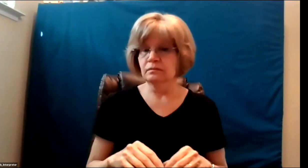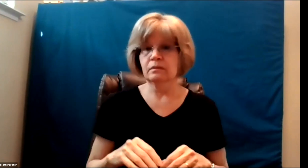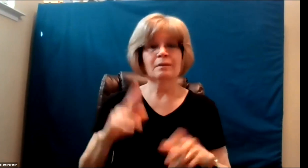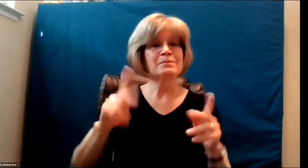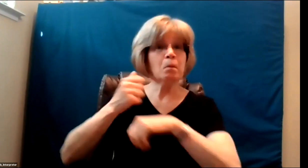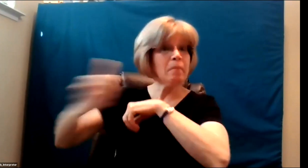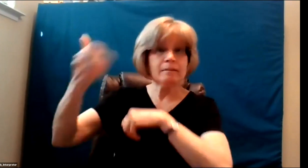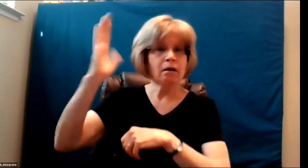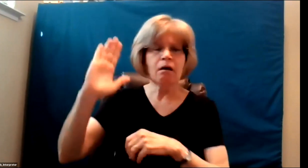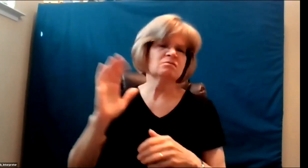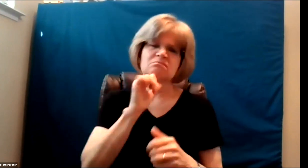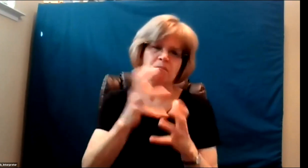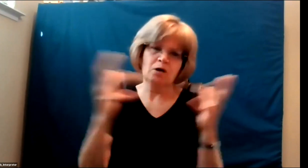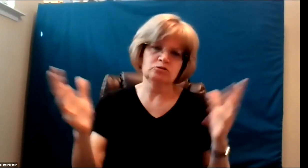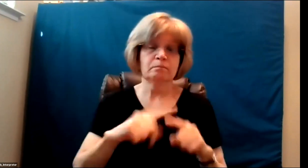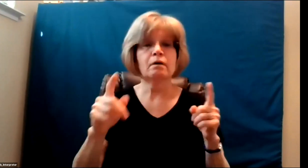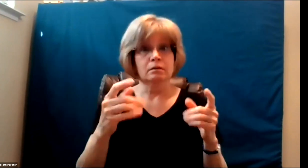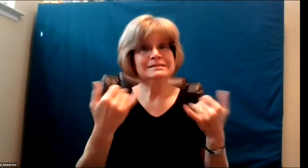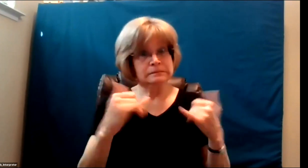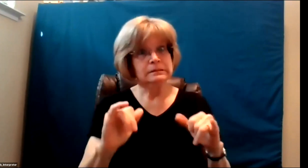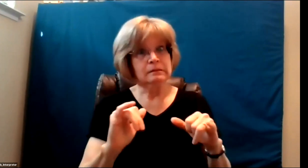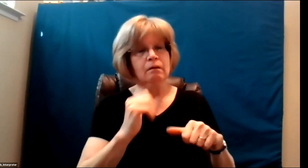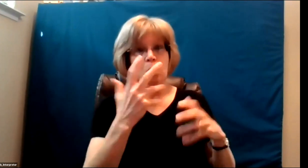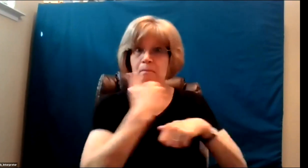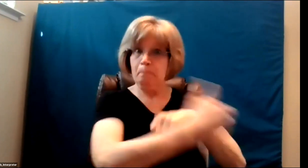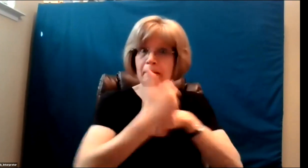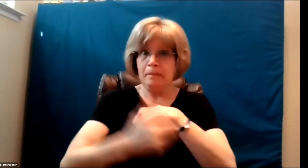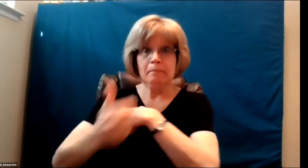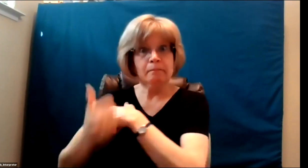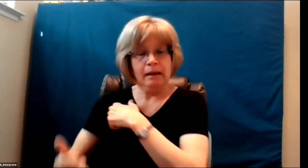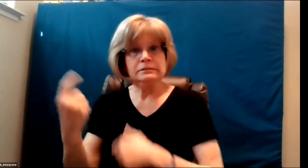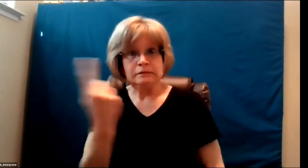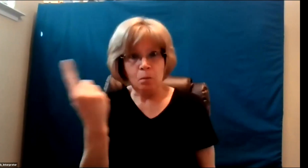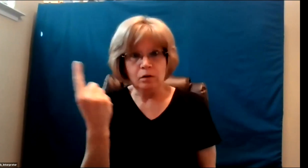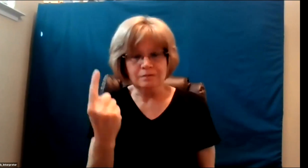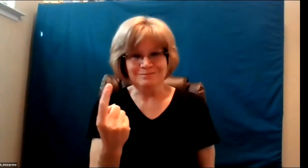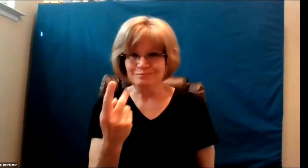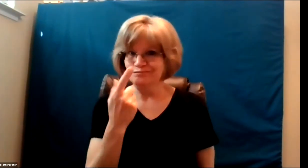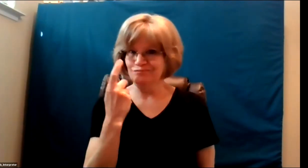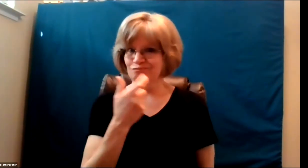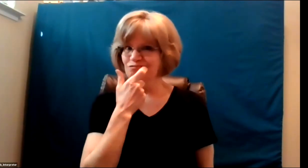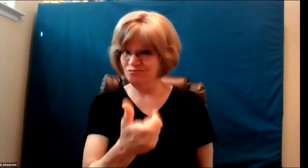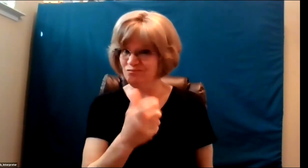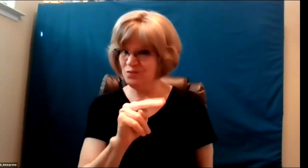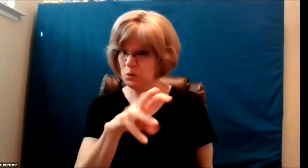but humans still look for someone to blame. Have you watched the news? Well, discovering the origins of